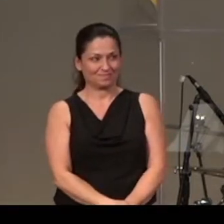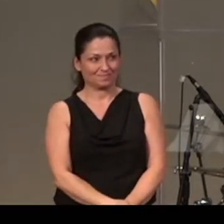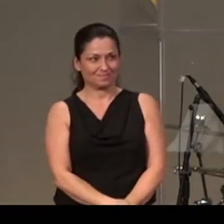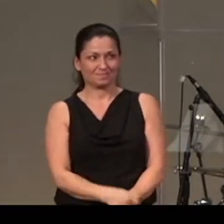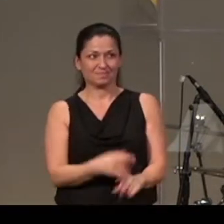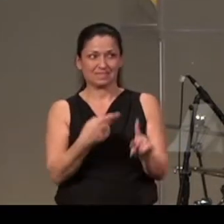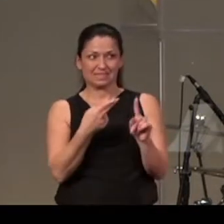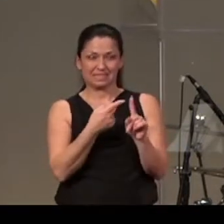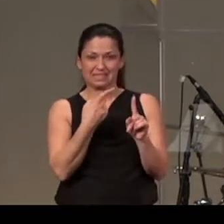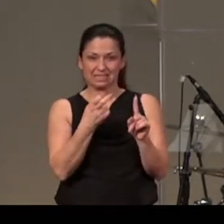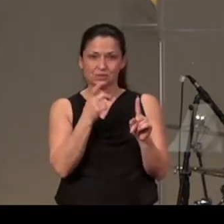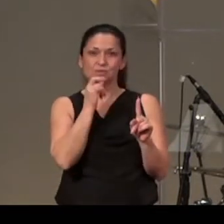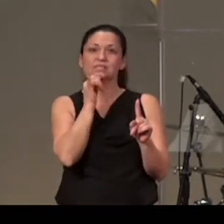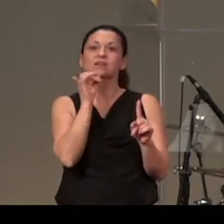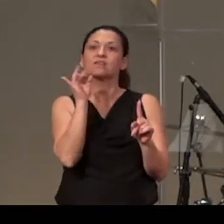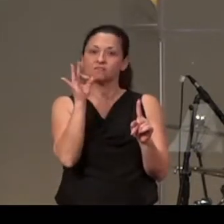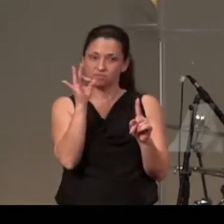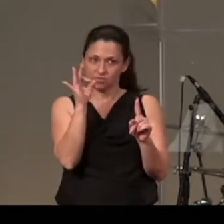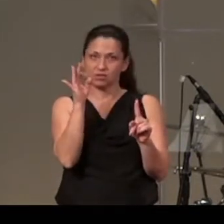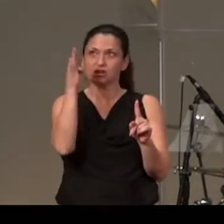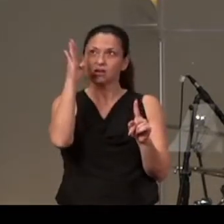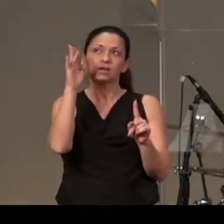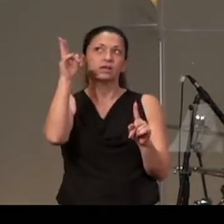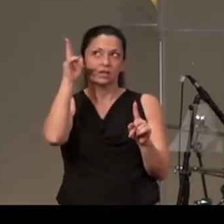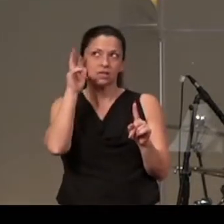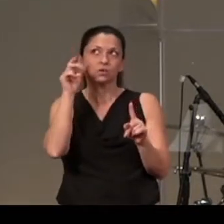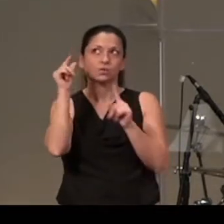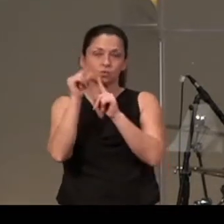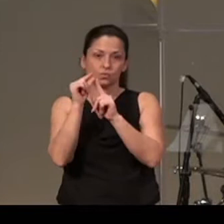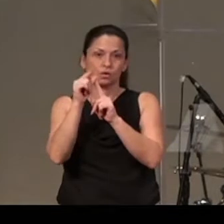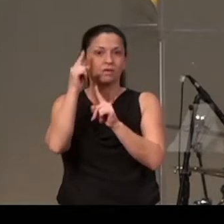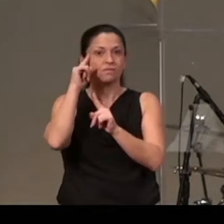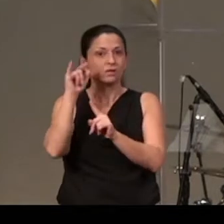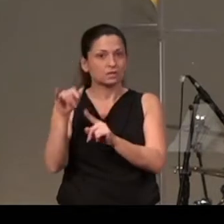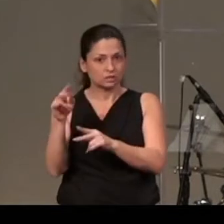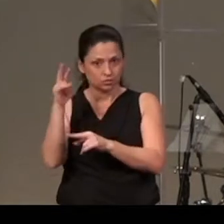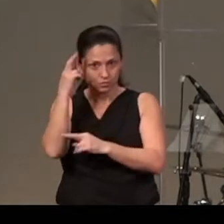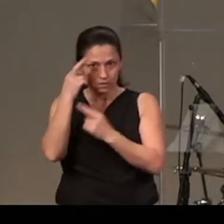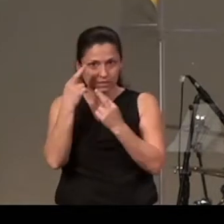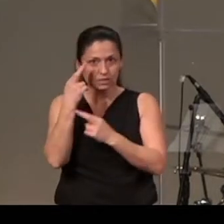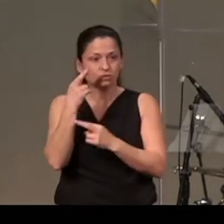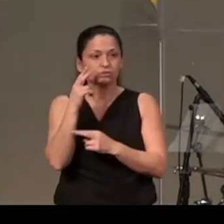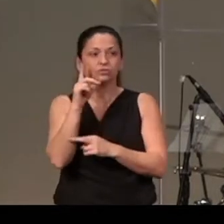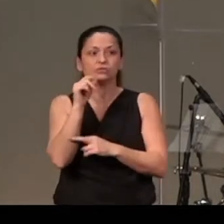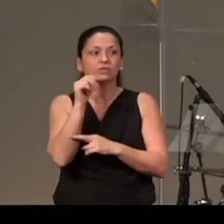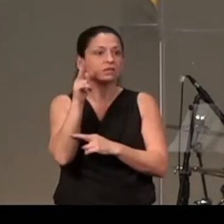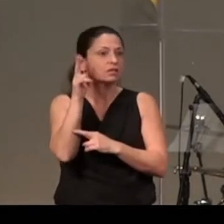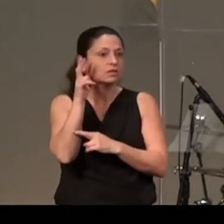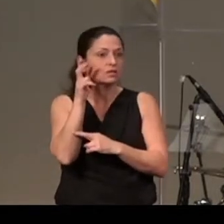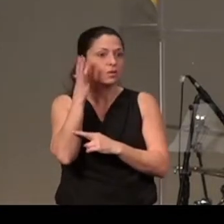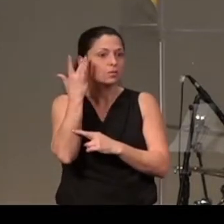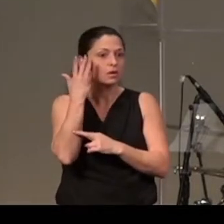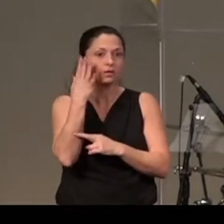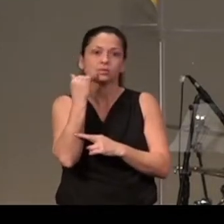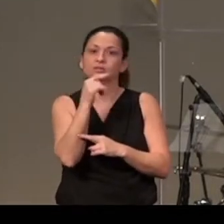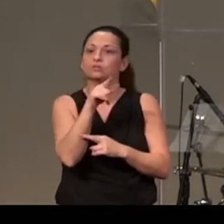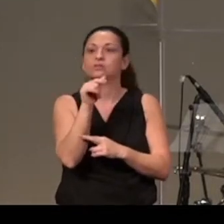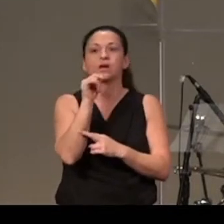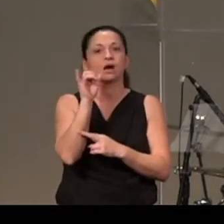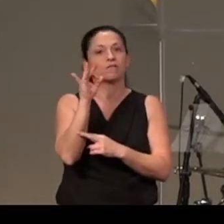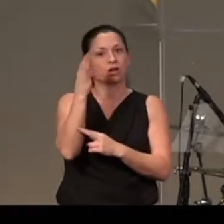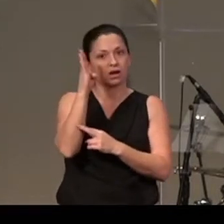He who is of God hears the words of God. For this reason, you do not hear them because you are not of